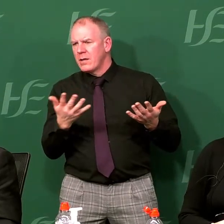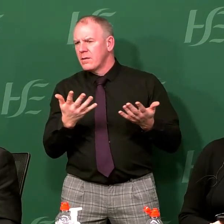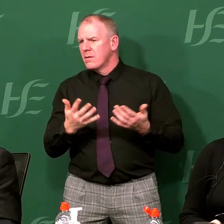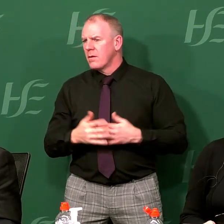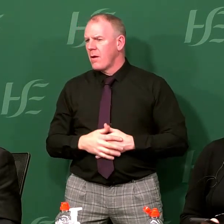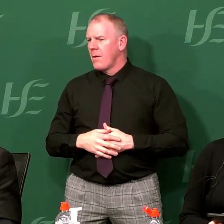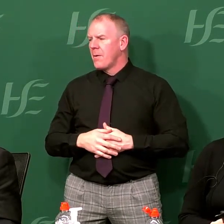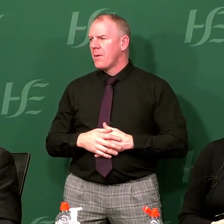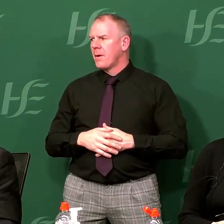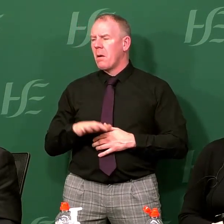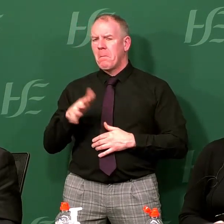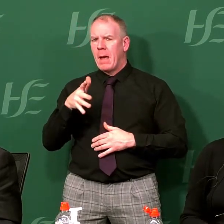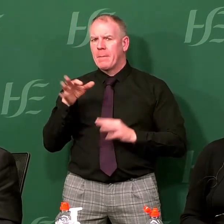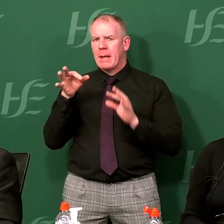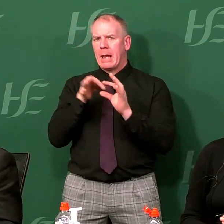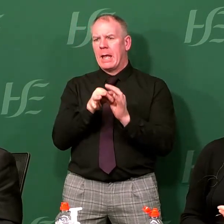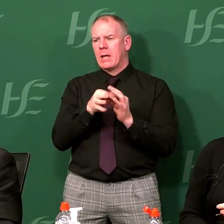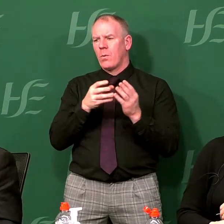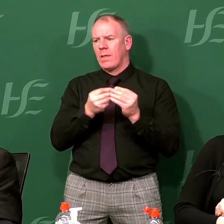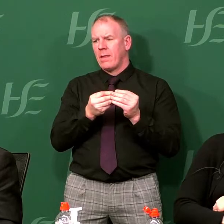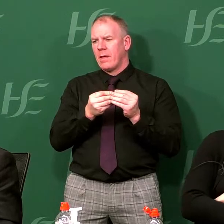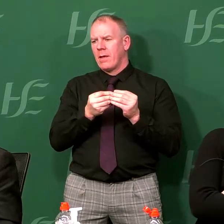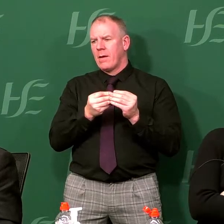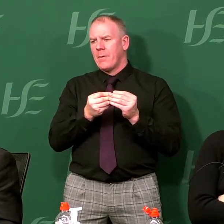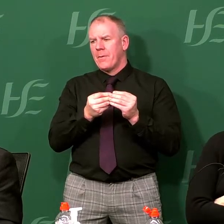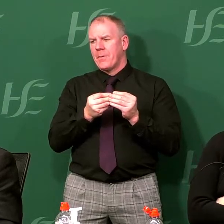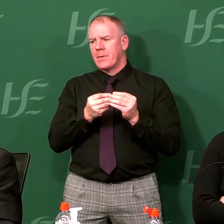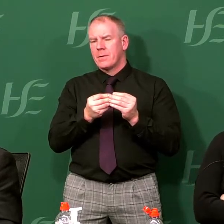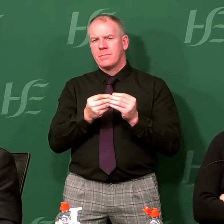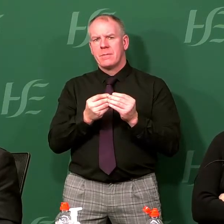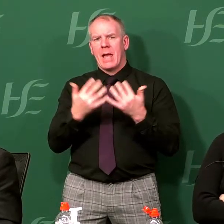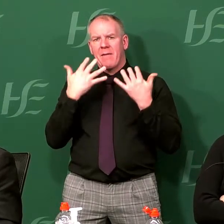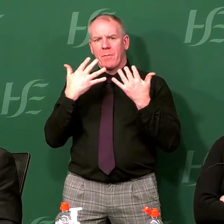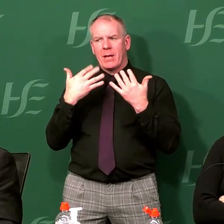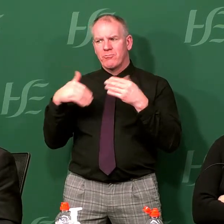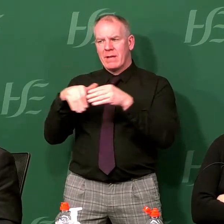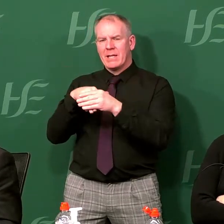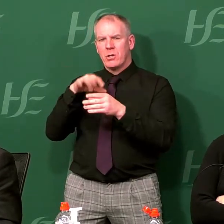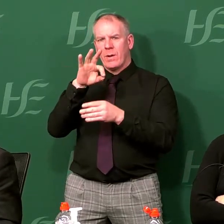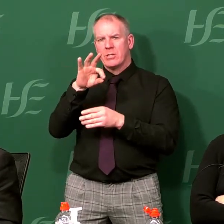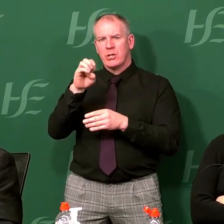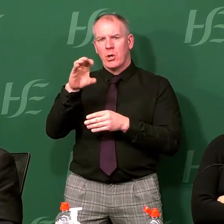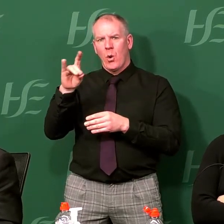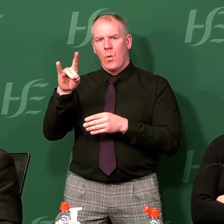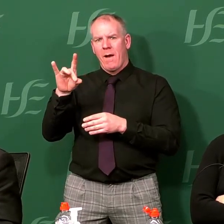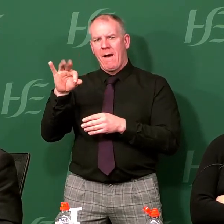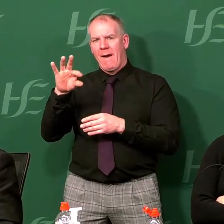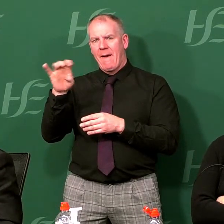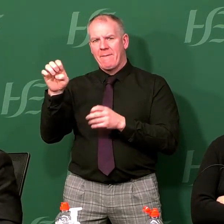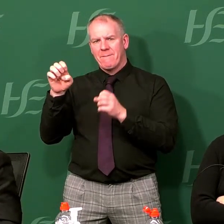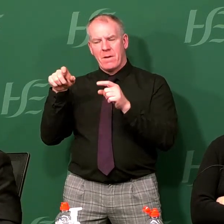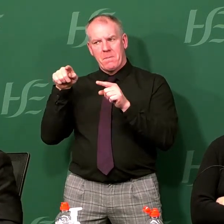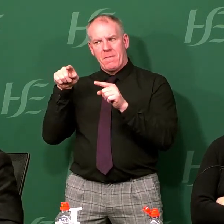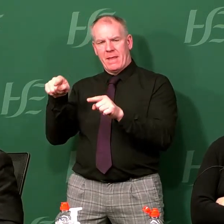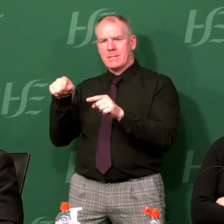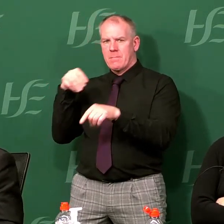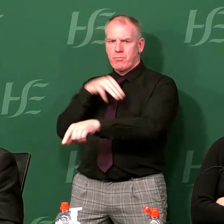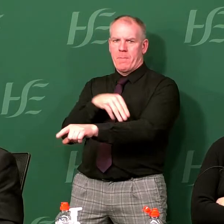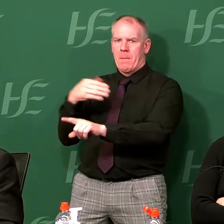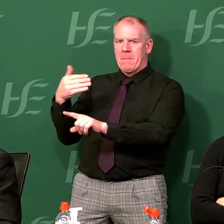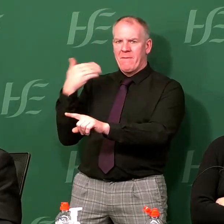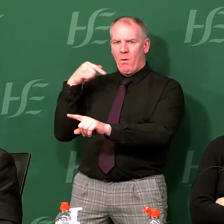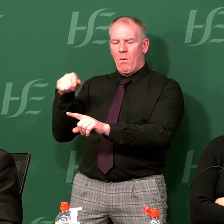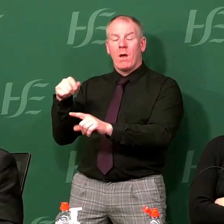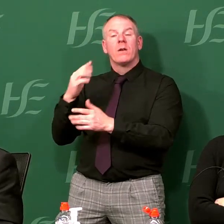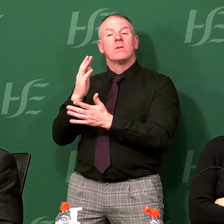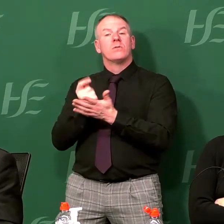It may be some relevance of the flow through the information into the GeoHive. I'm not certain, but that has been an issue in the past.